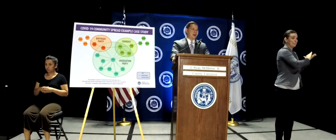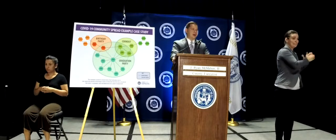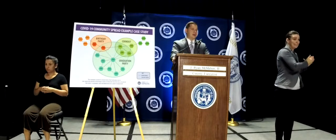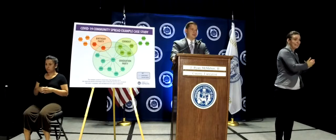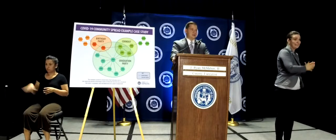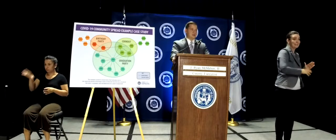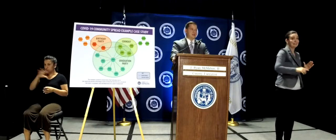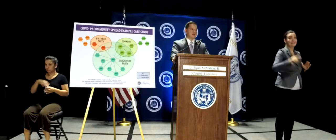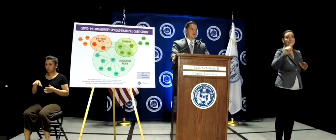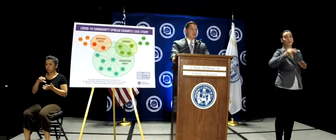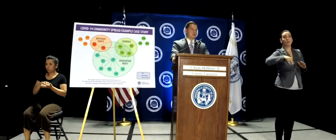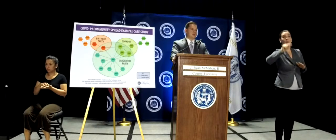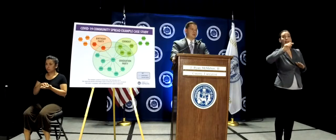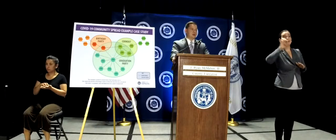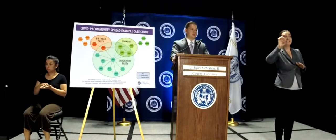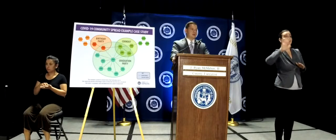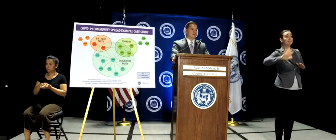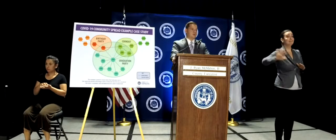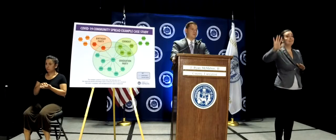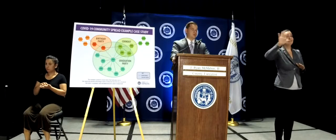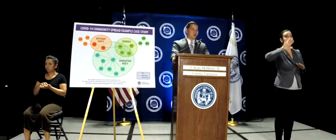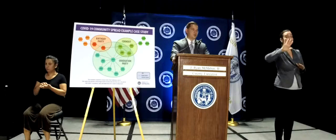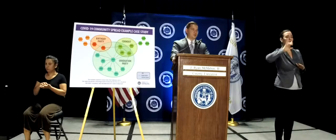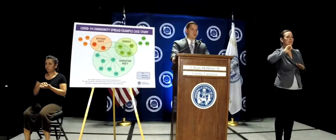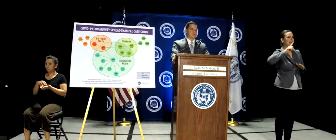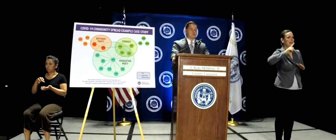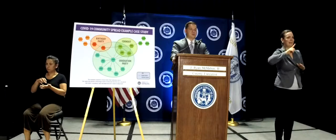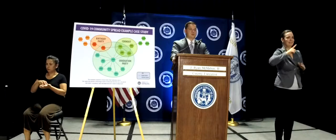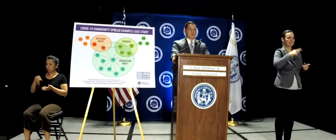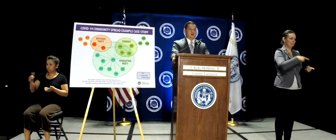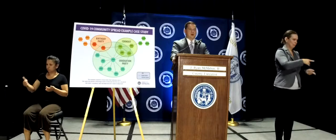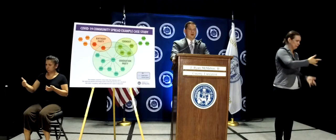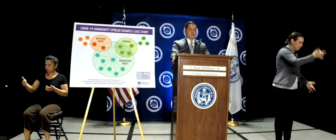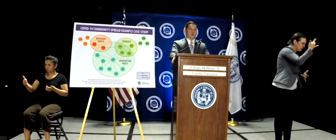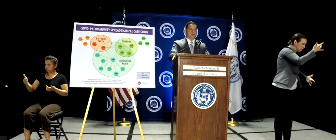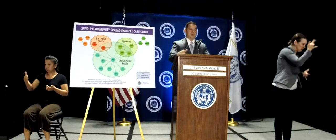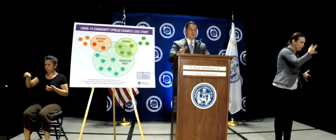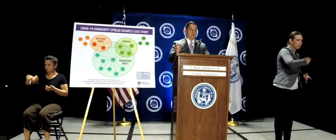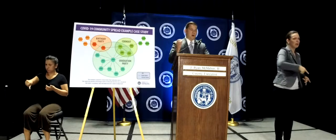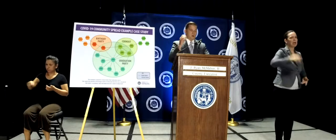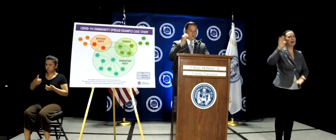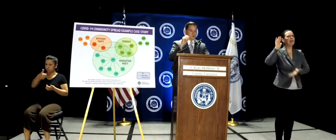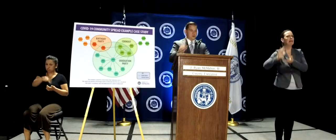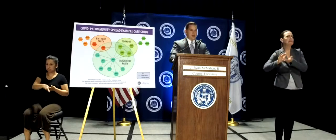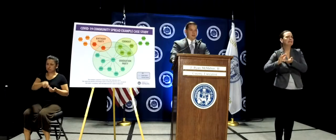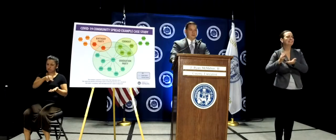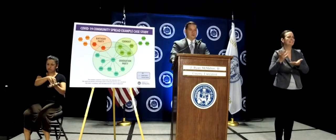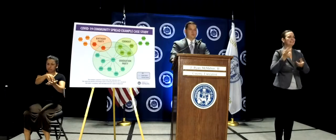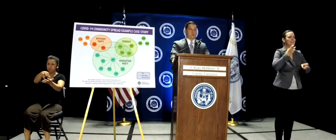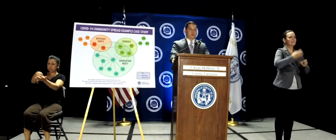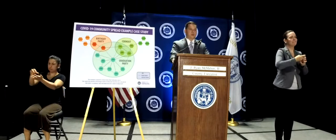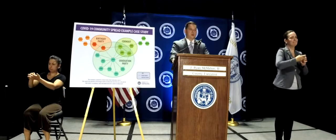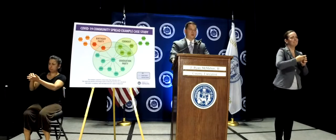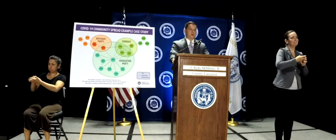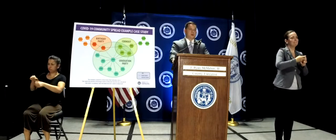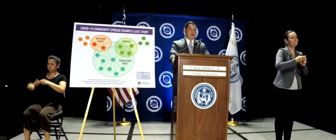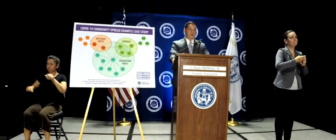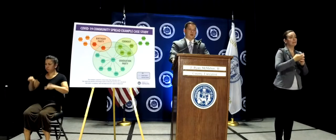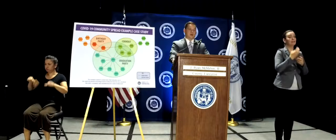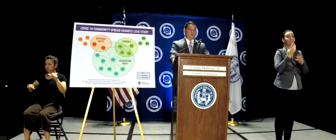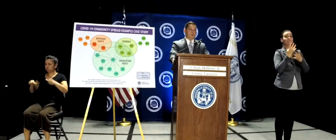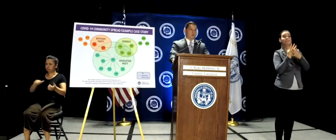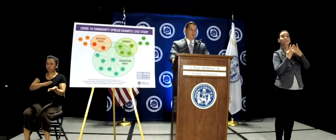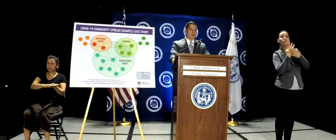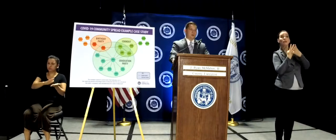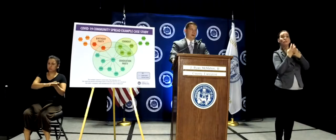I think the filtration systems, we went through that with malls. I think there's some pretty good,